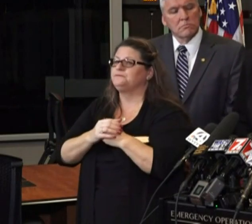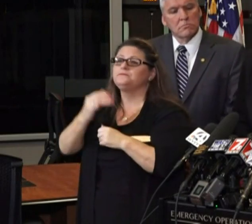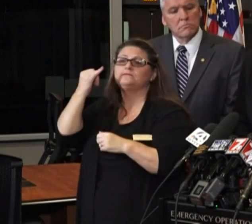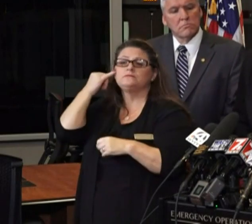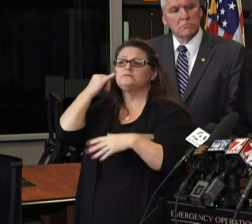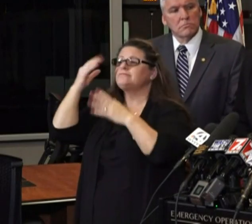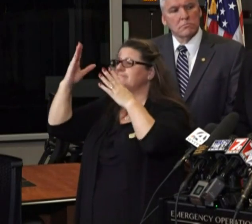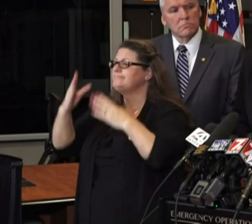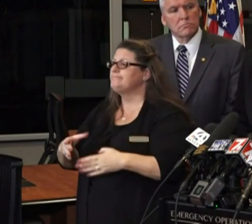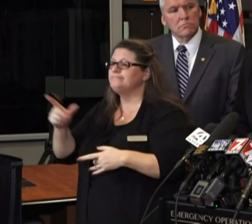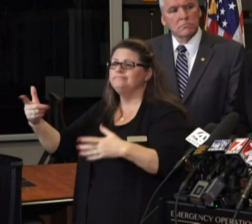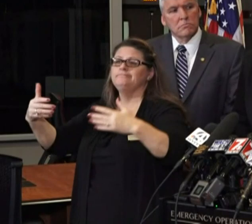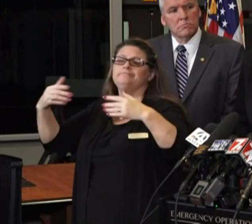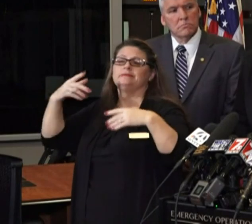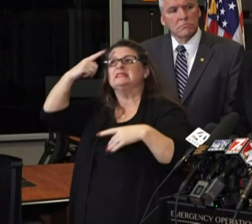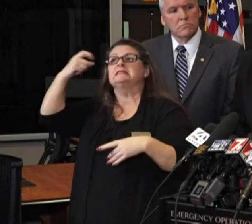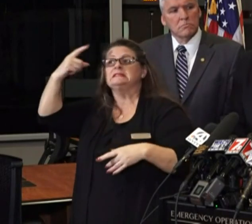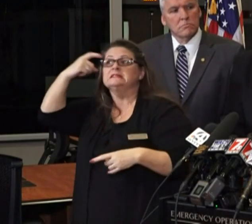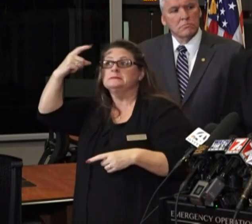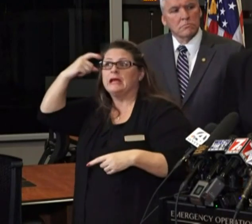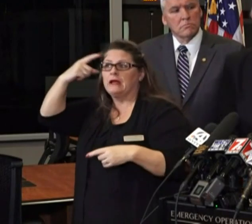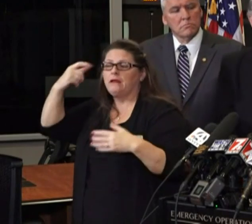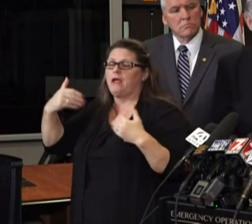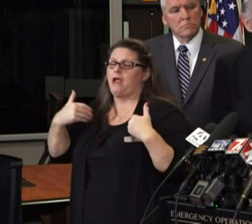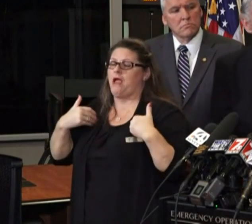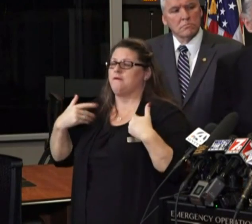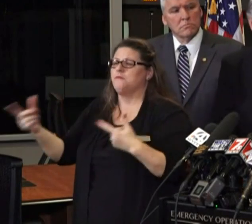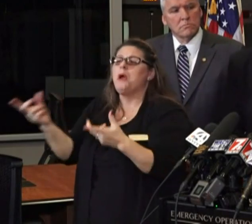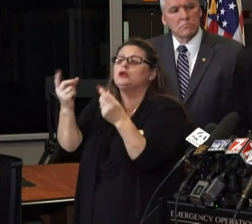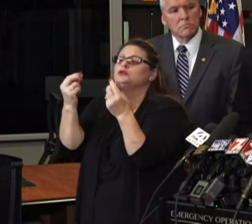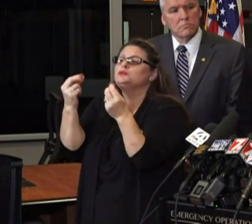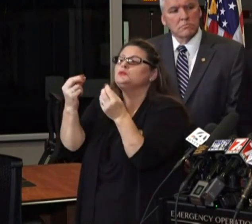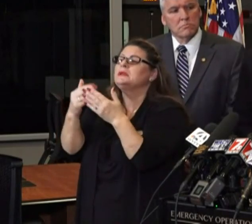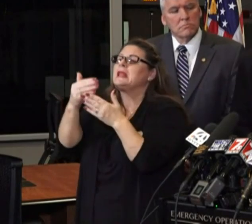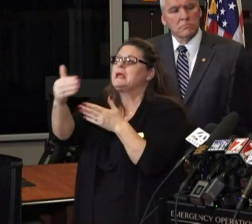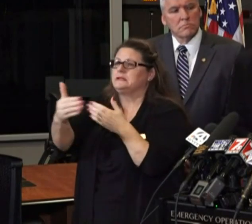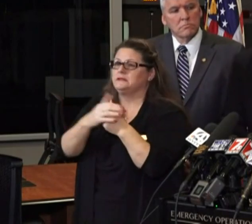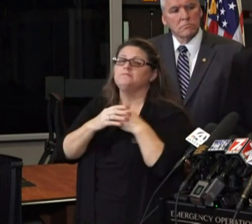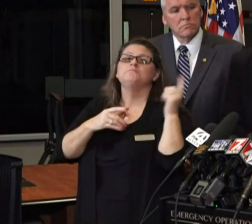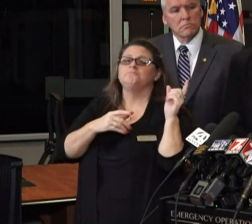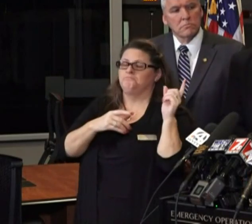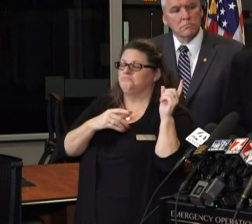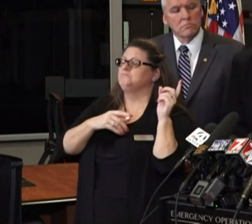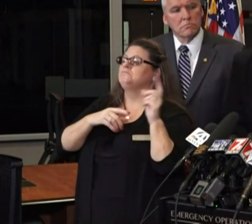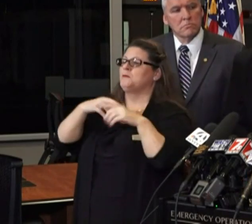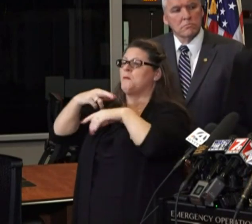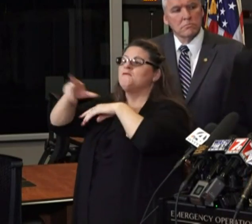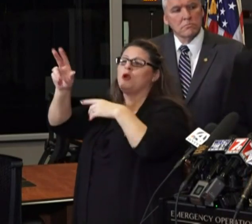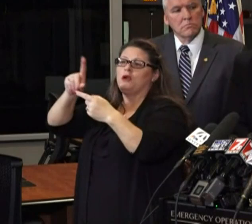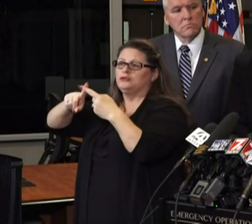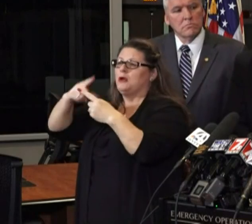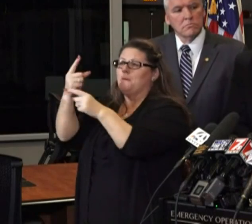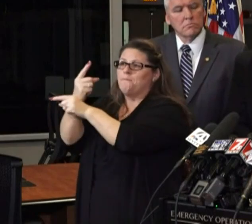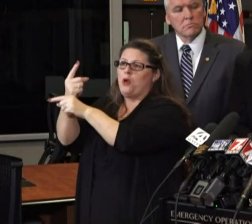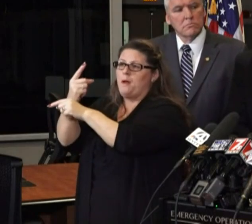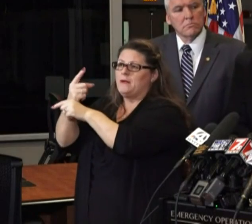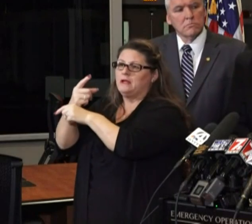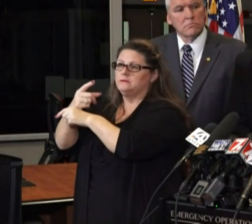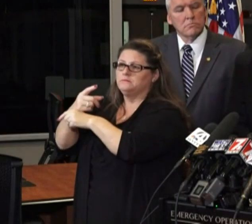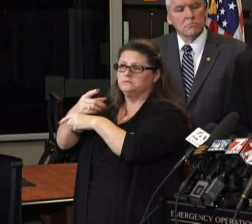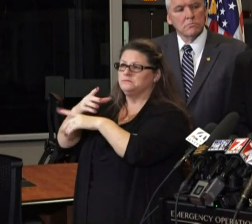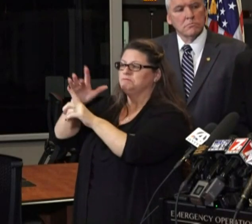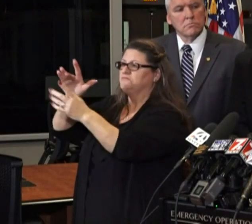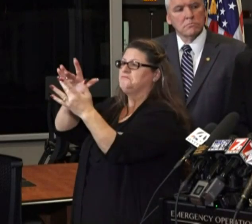and they're suspected to have coronavirus, what's the next step for that patient? The next step is referring them to appropriate resources if they are high risk